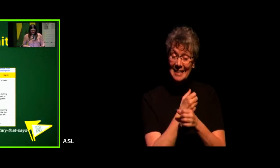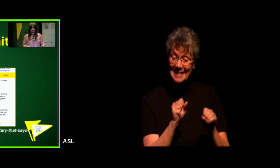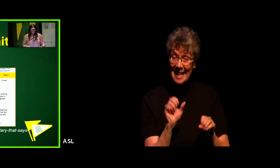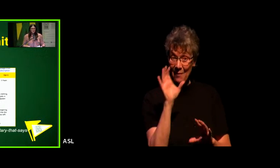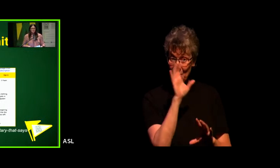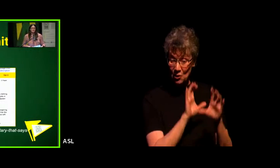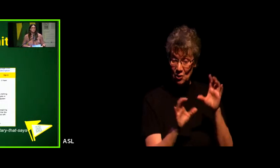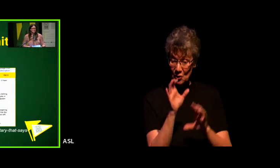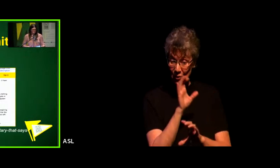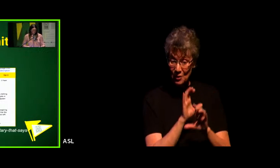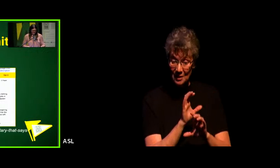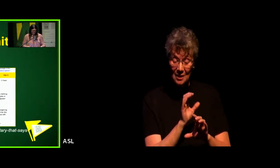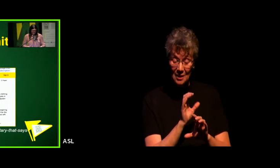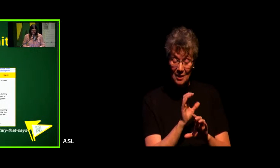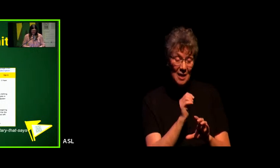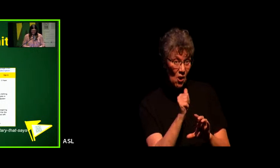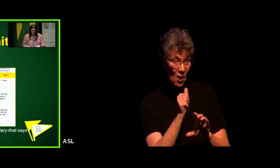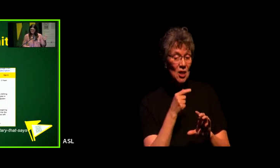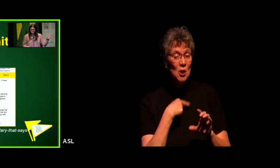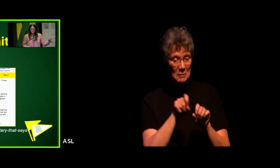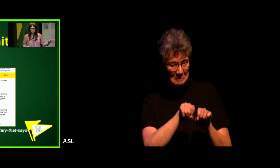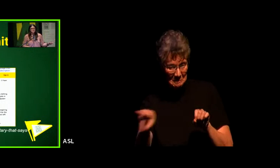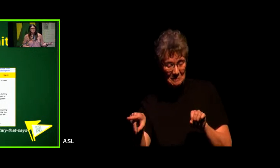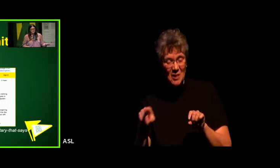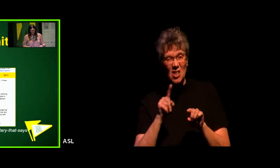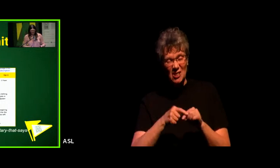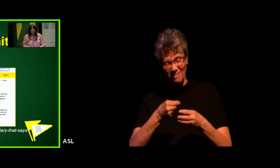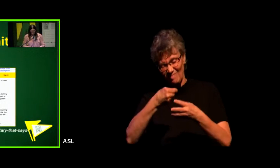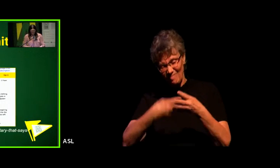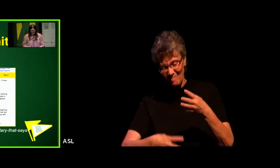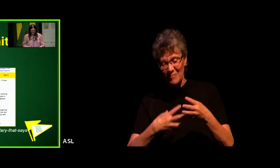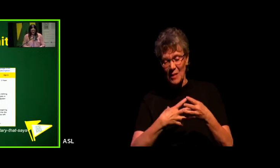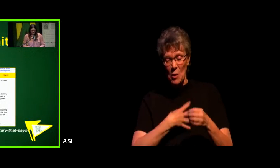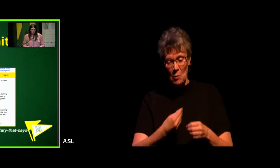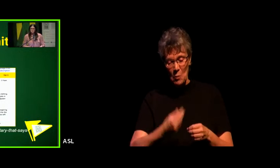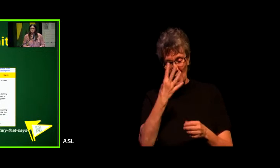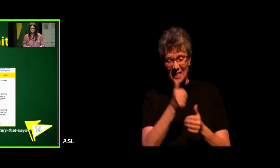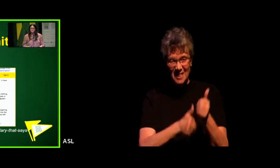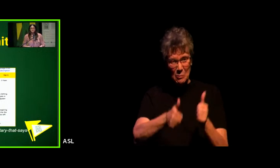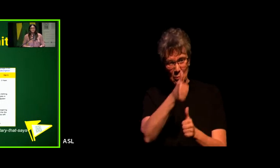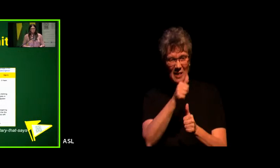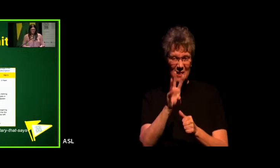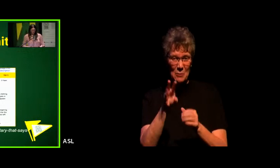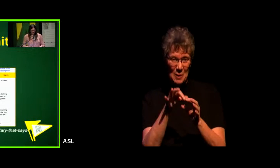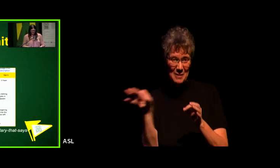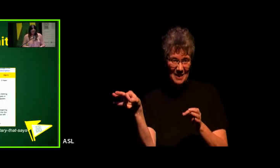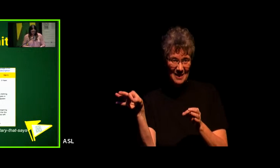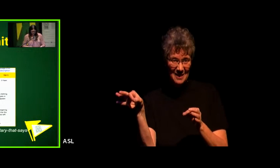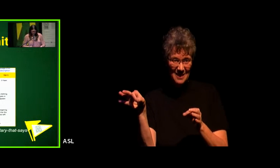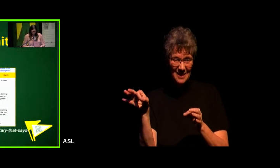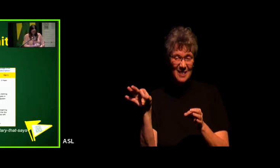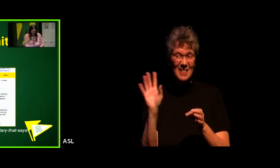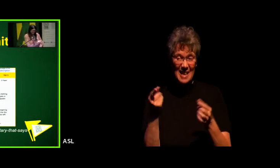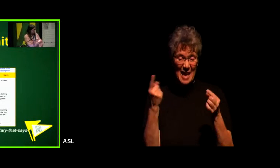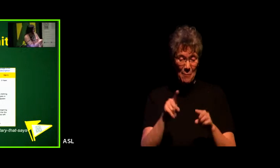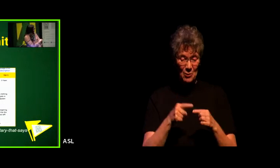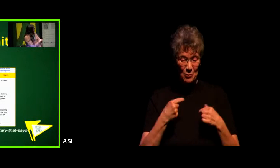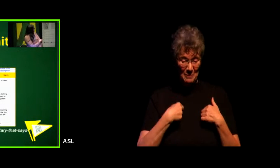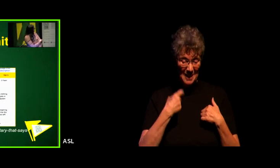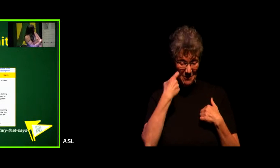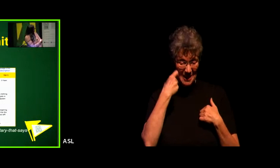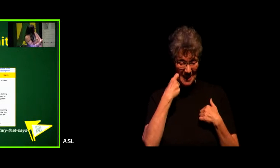to a ton of white supremacist websites. I did this the other night and my search results were very, very gross.